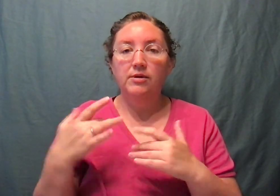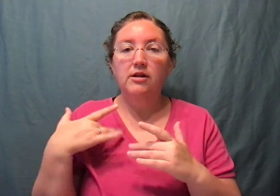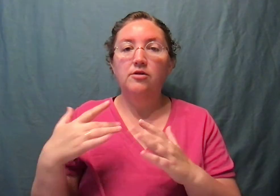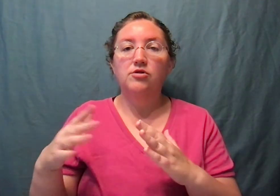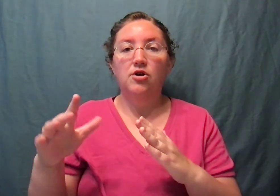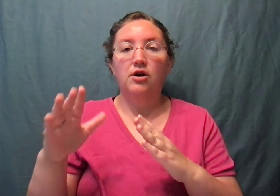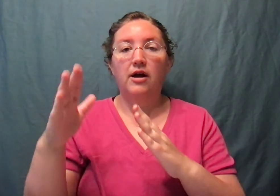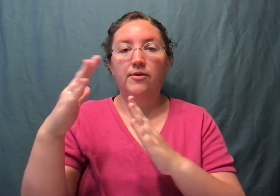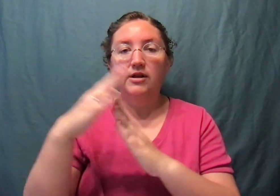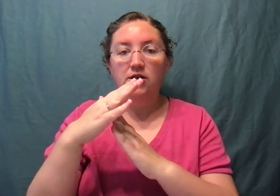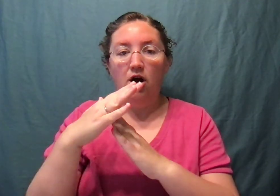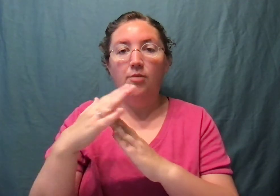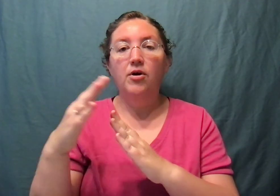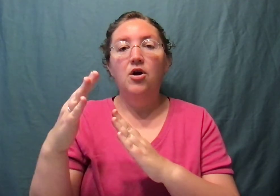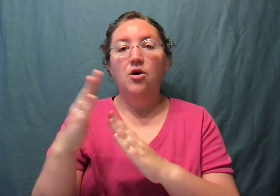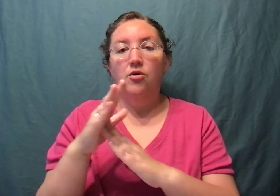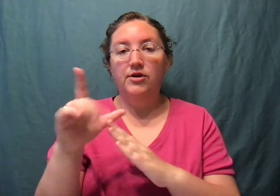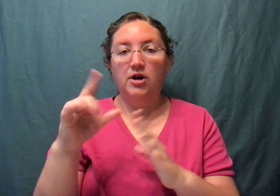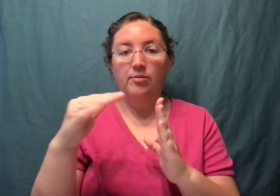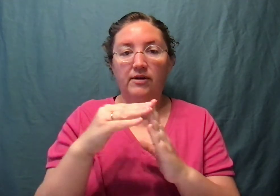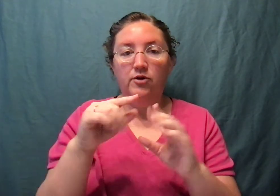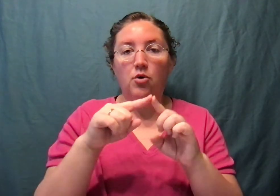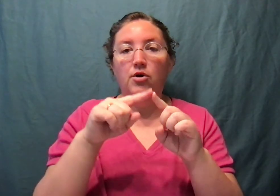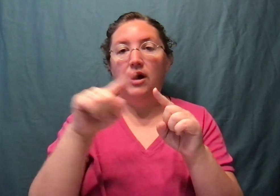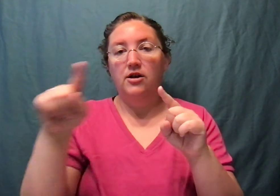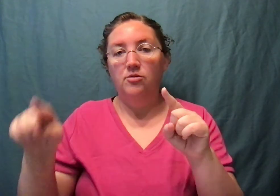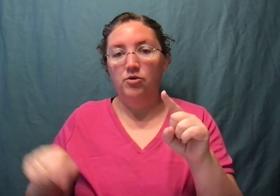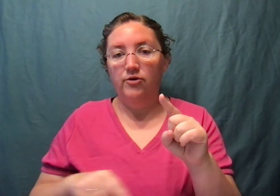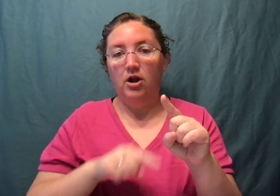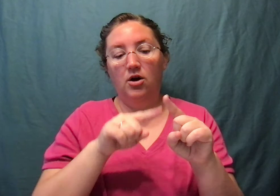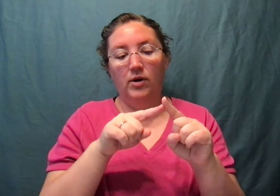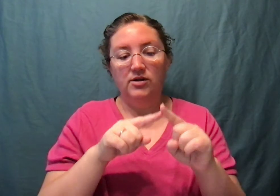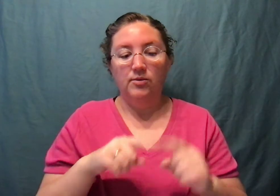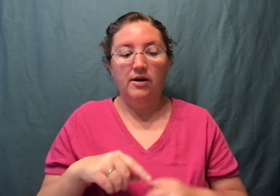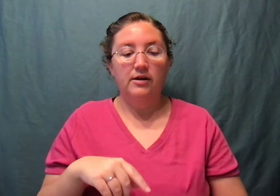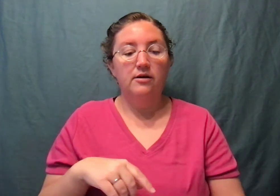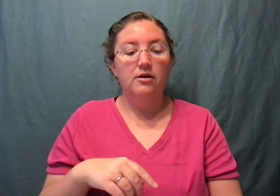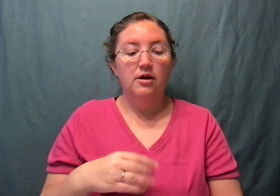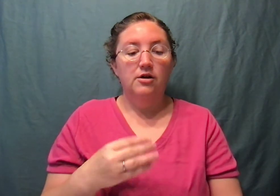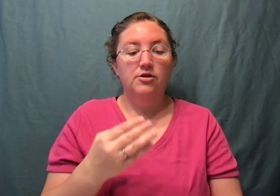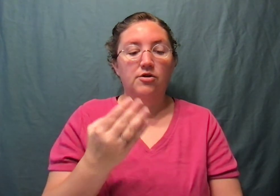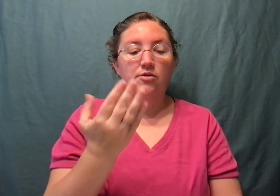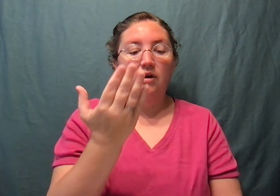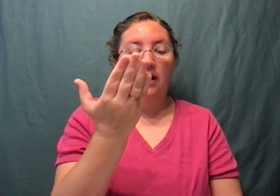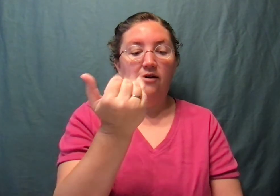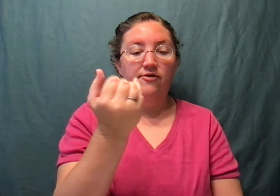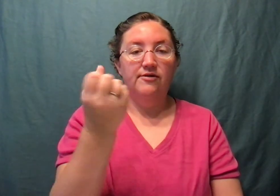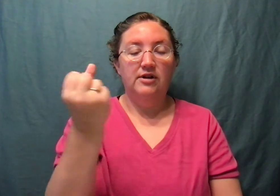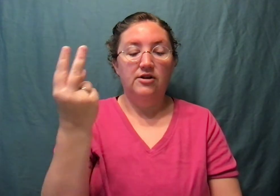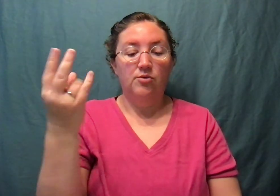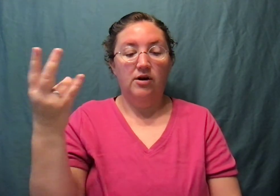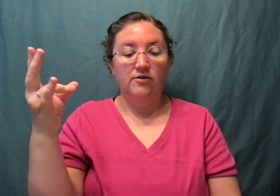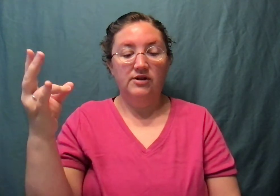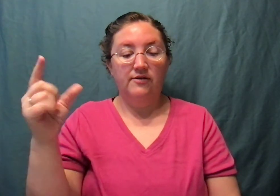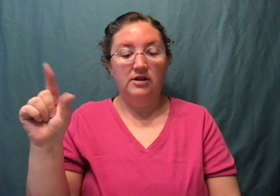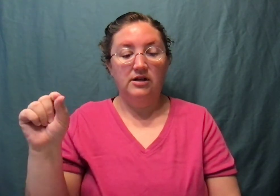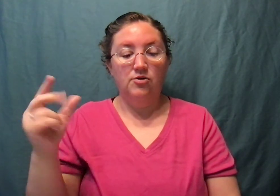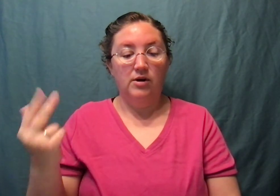you start either at the top or the top left corner and you move clockwise around there. So you could have 15, 12, 17, 20,